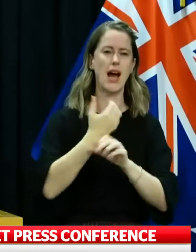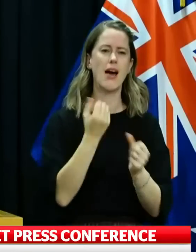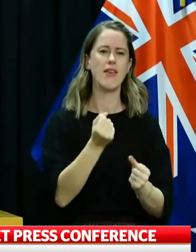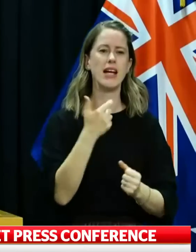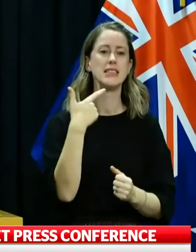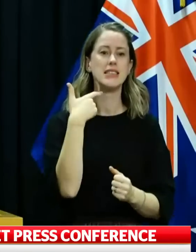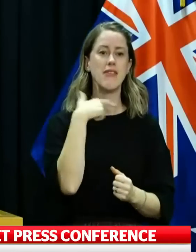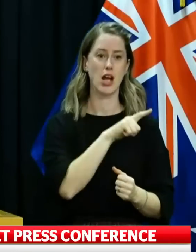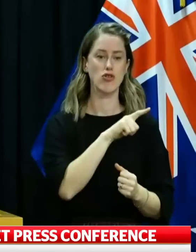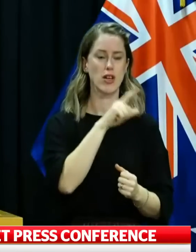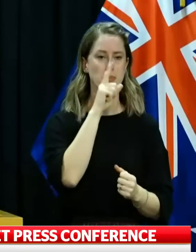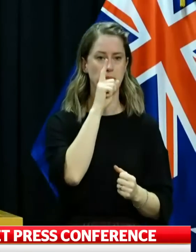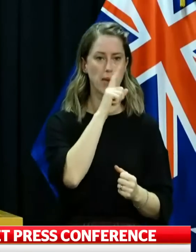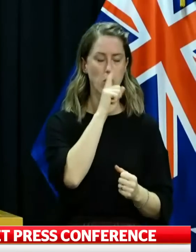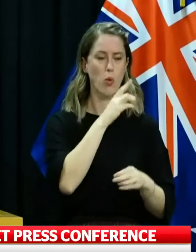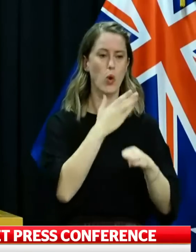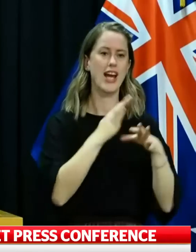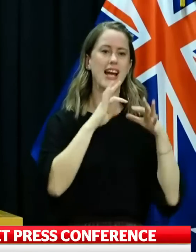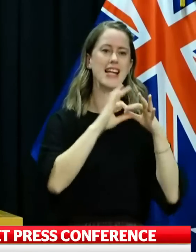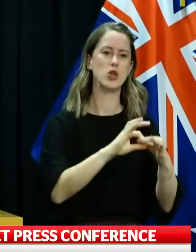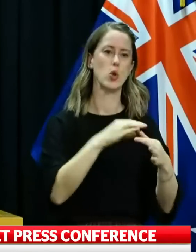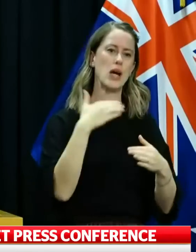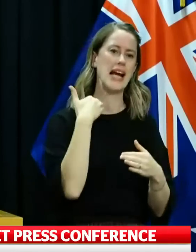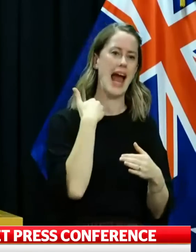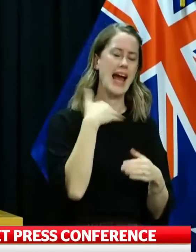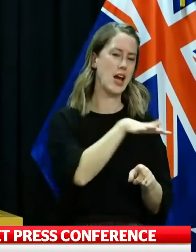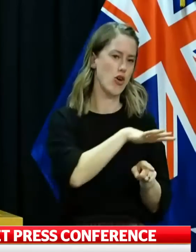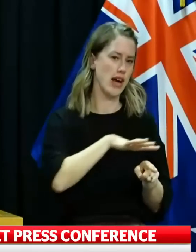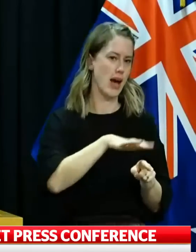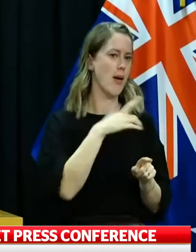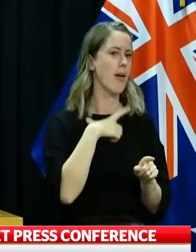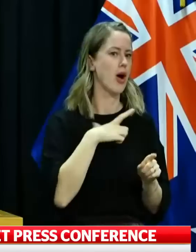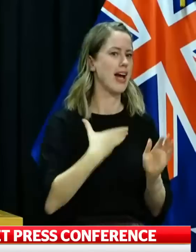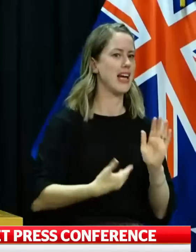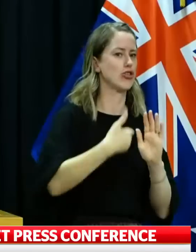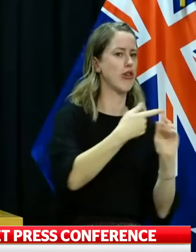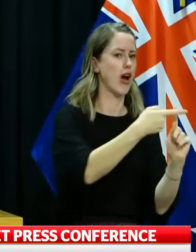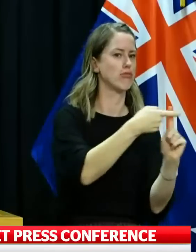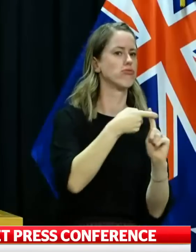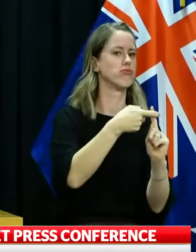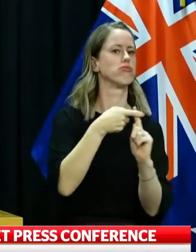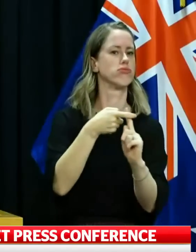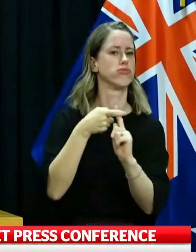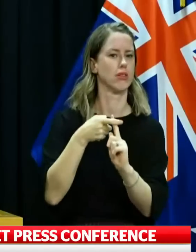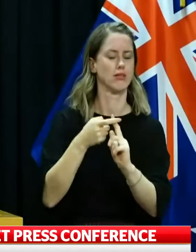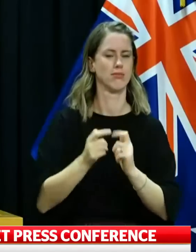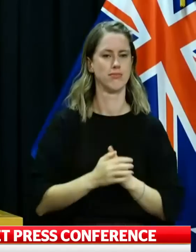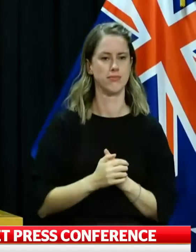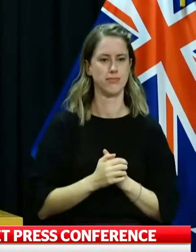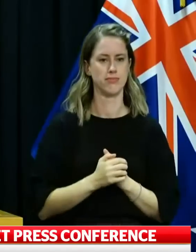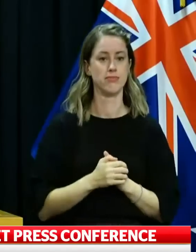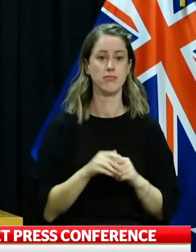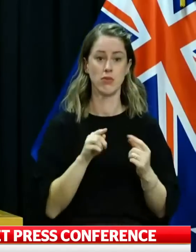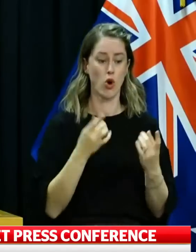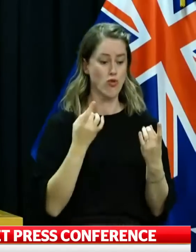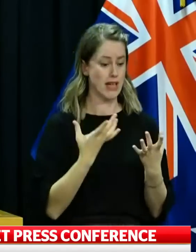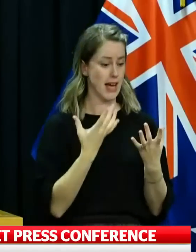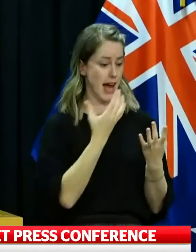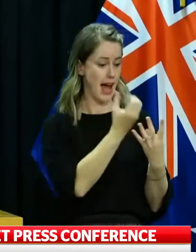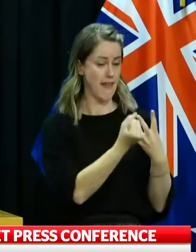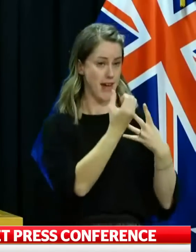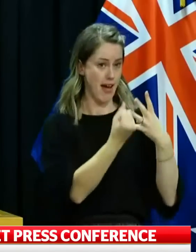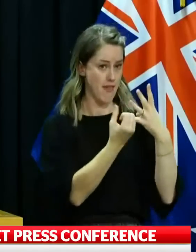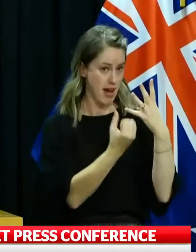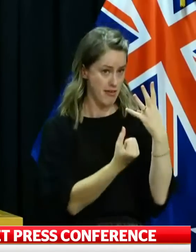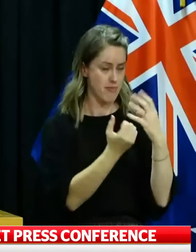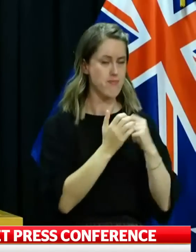700, of course, working across organised crime as a result of that extra recruitment in addition. So that's already there. What we've said to the